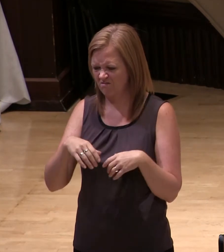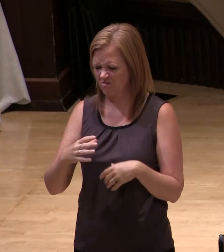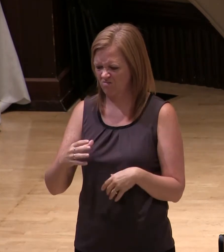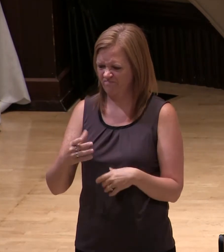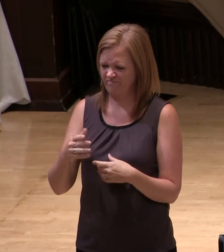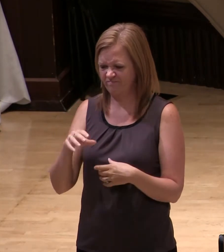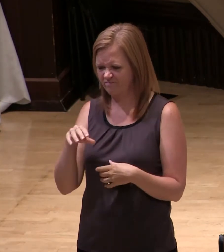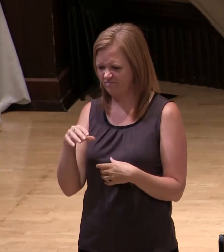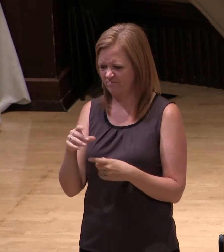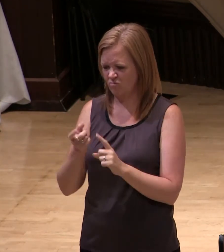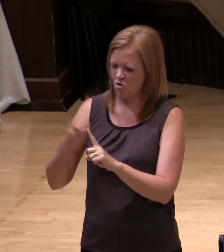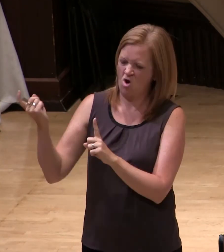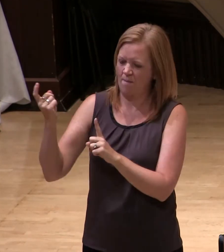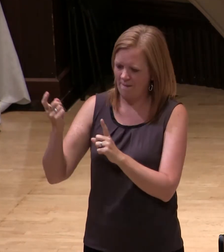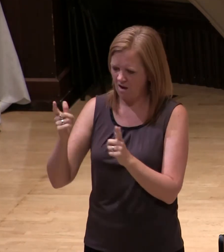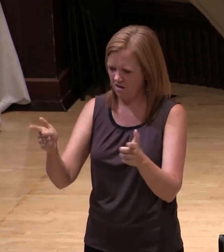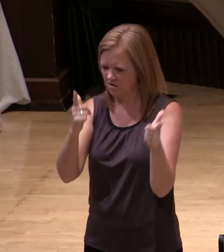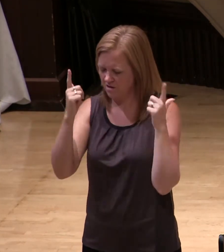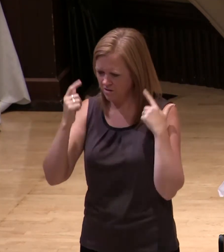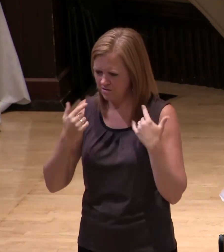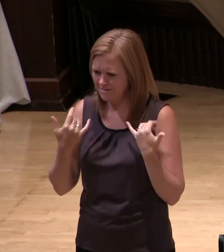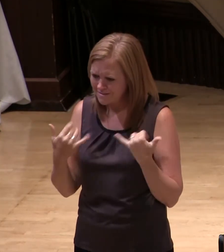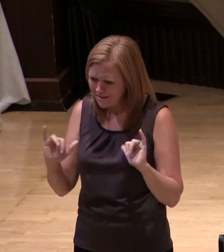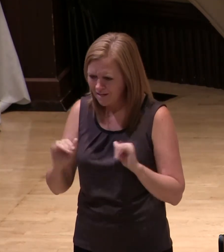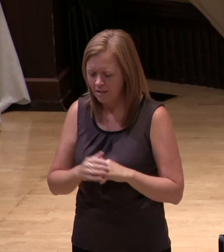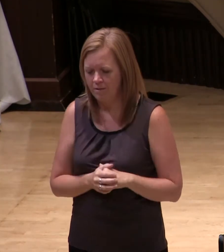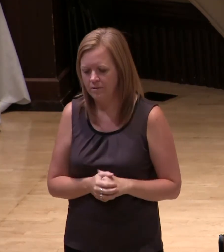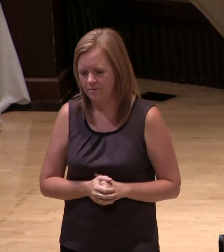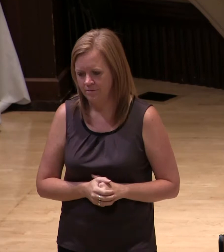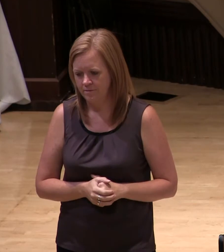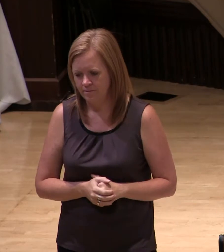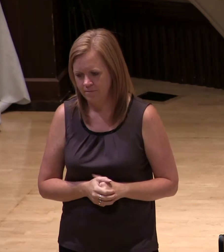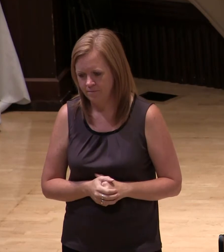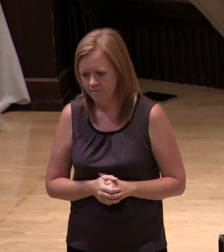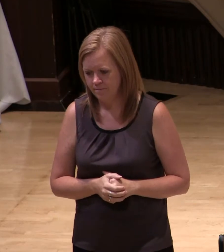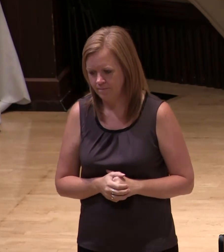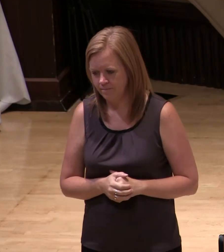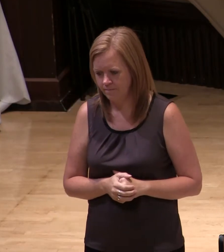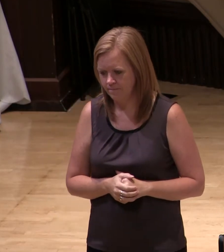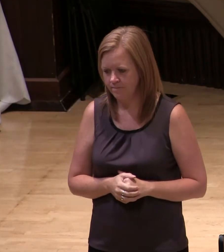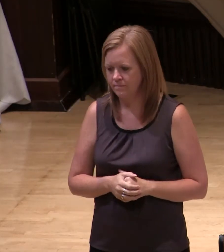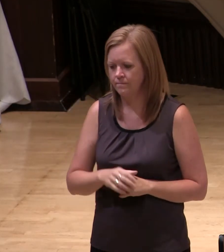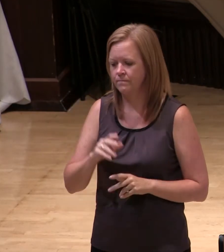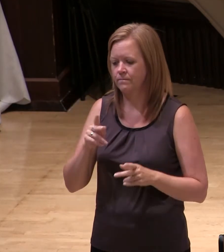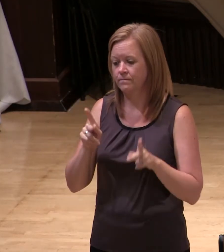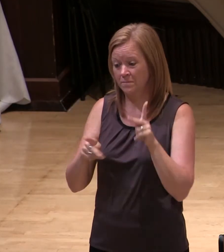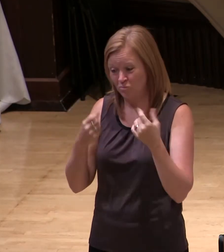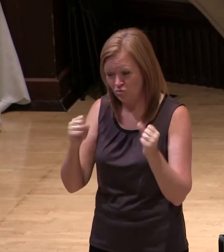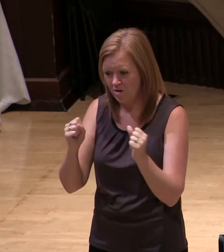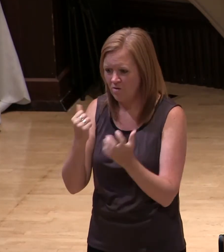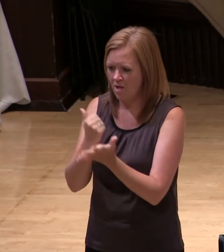The proponents of the Me Too movement are trying to open our ears to the cries of mistreated and oppressed women.